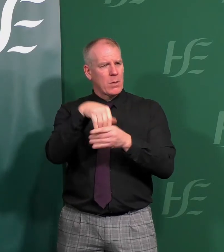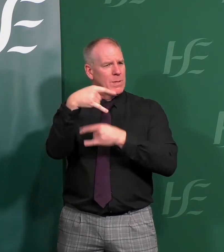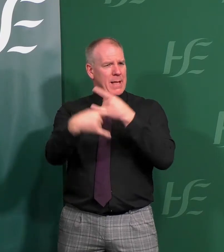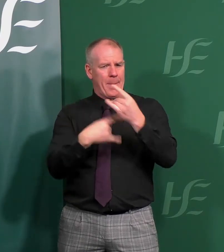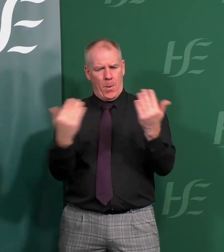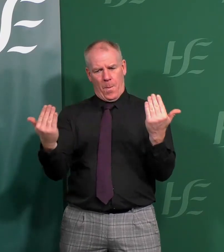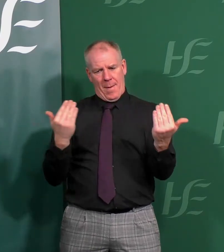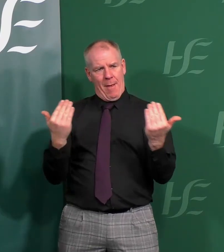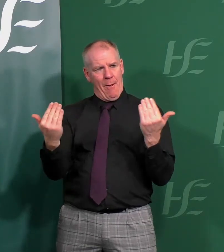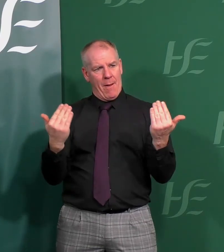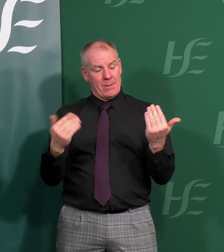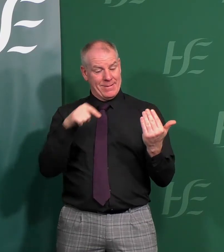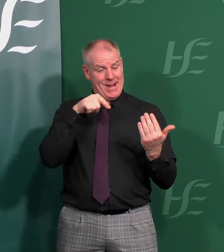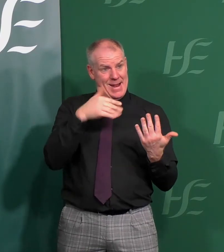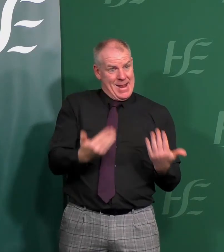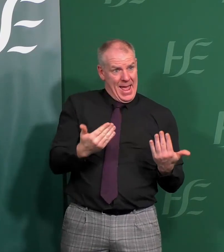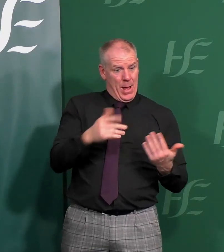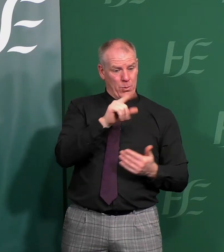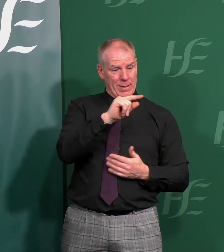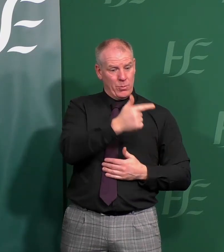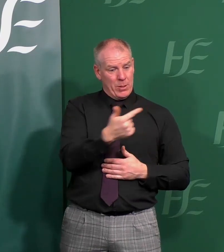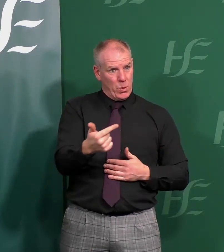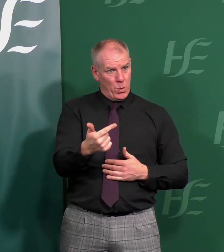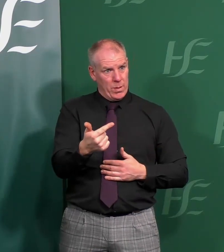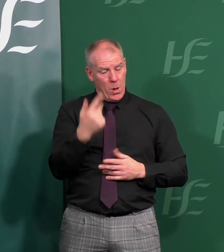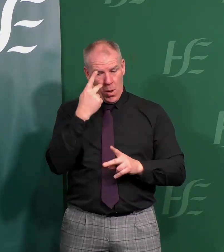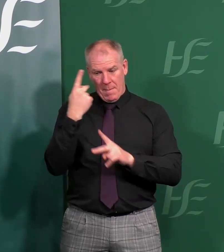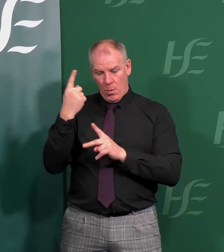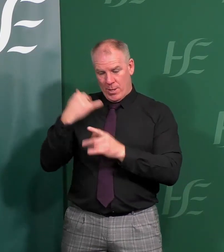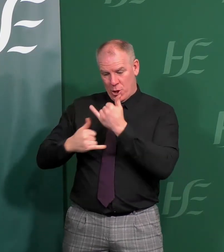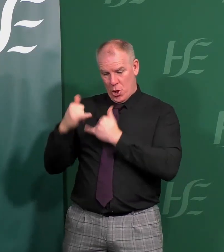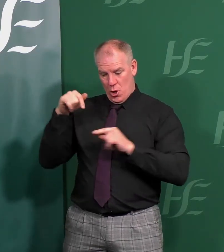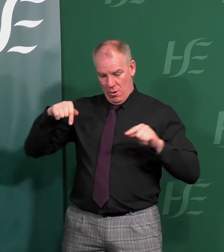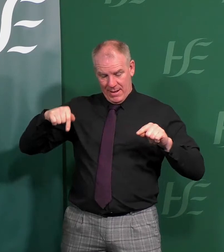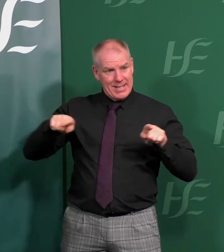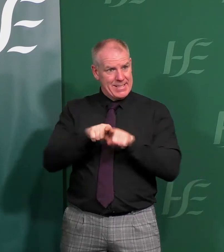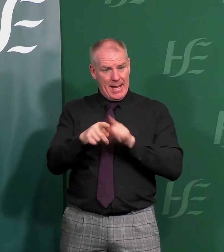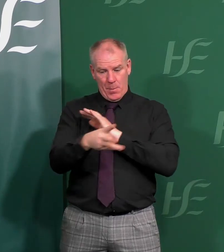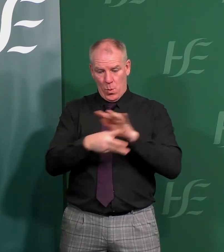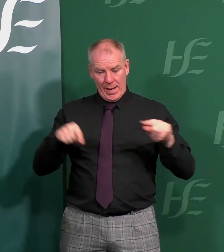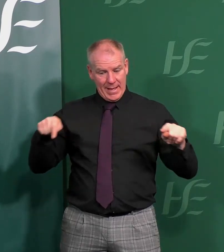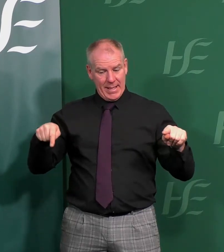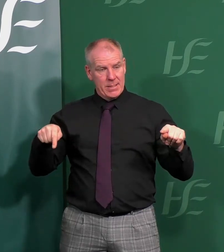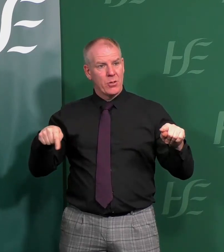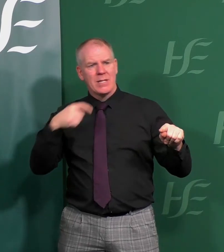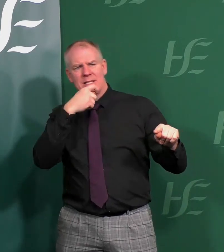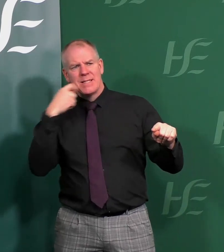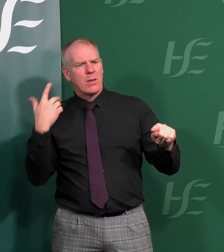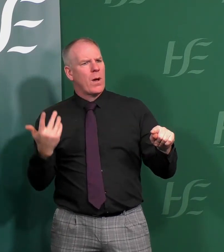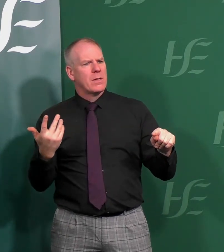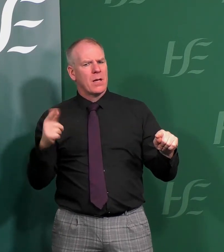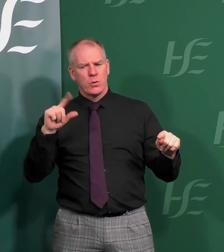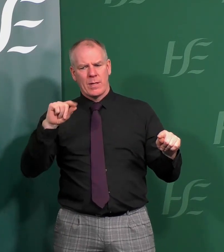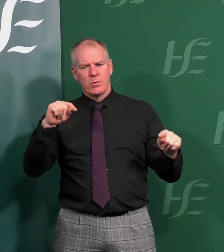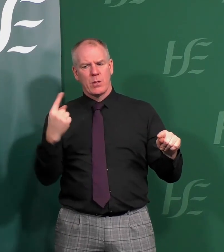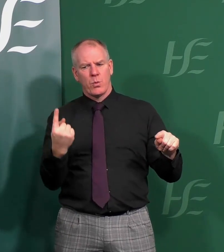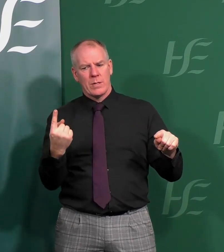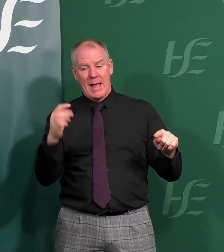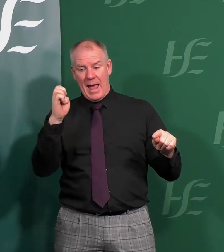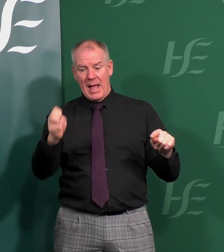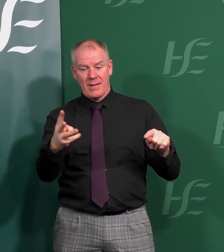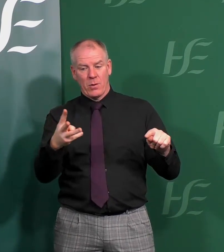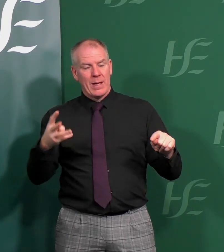are. This week last year, if you look back, we were reporting here today that we would have by the end of the